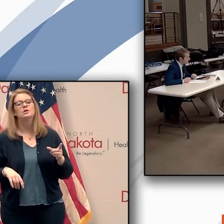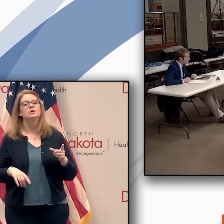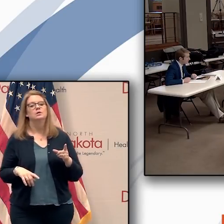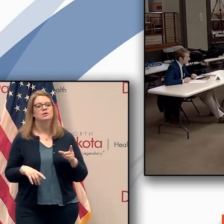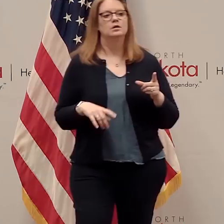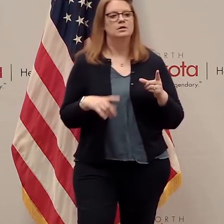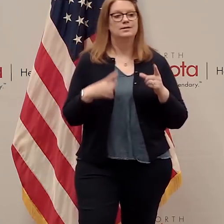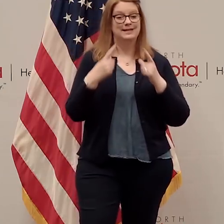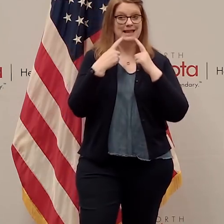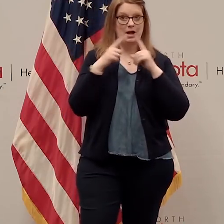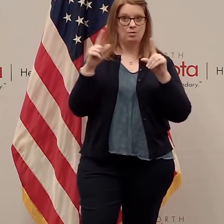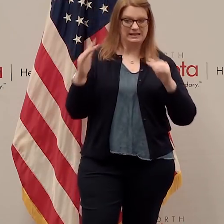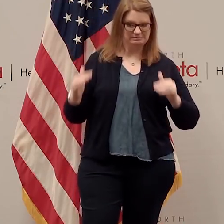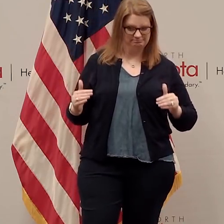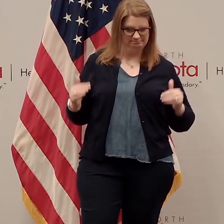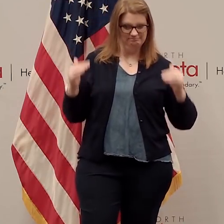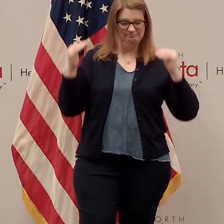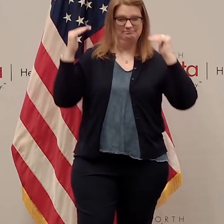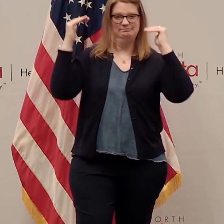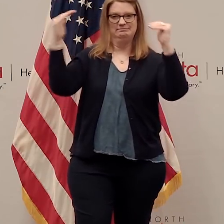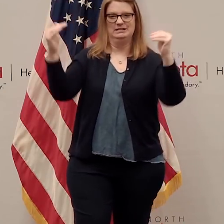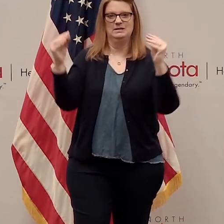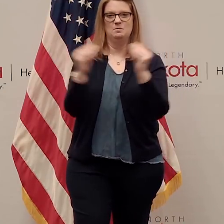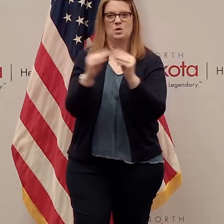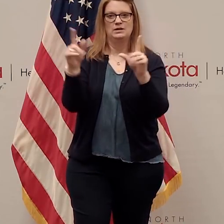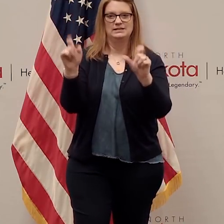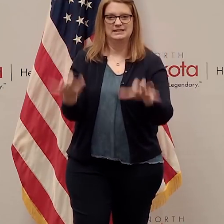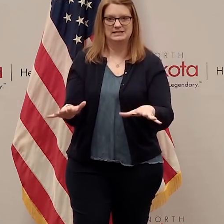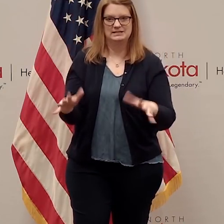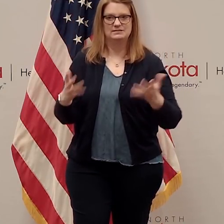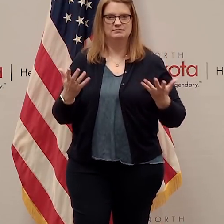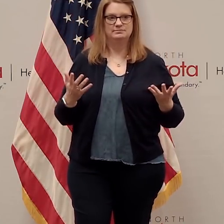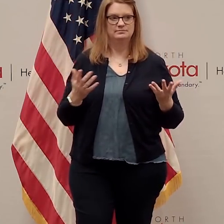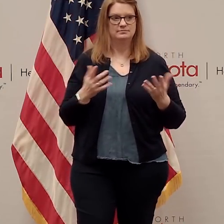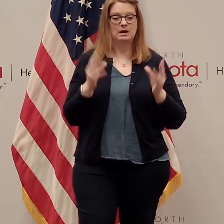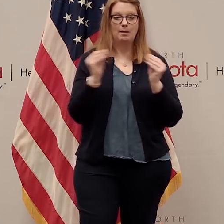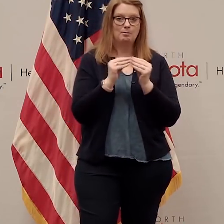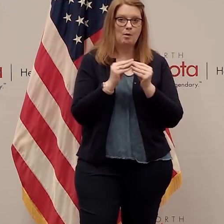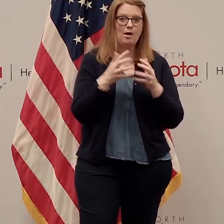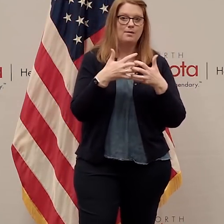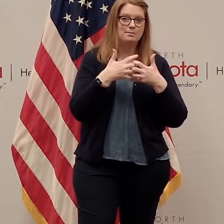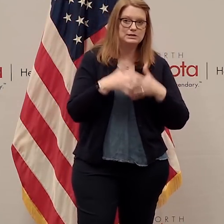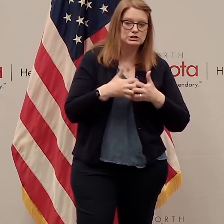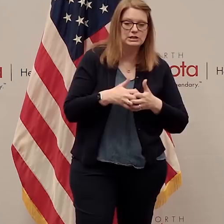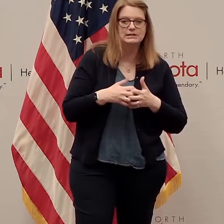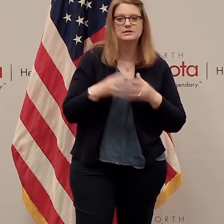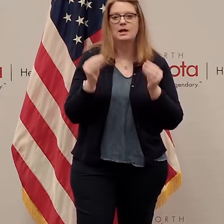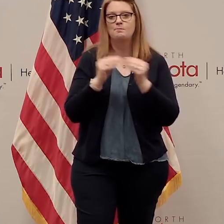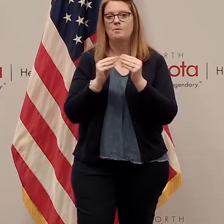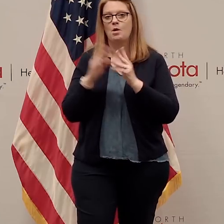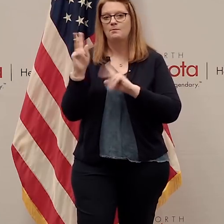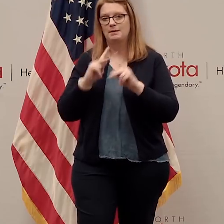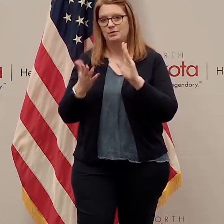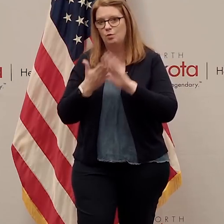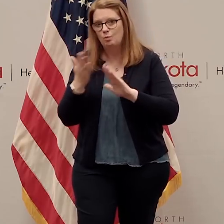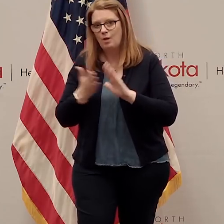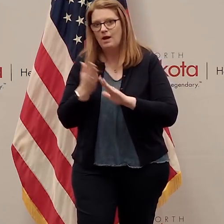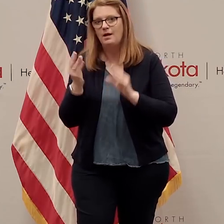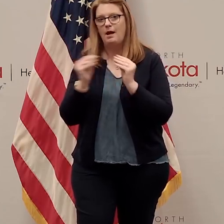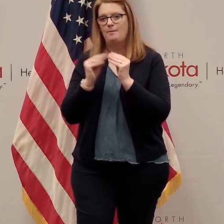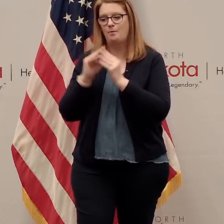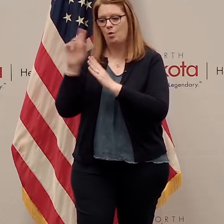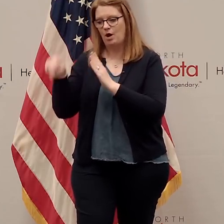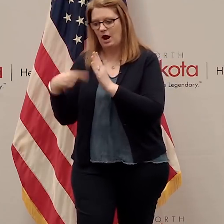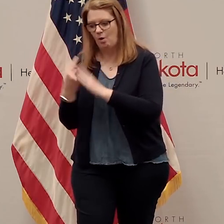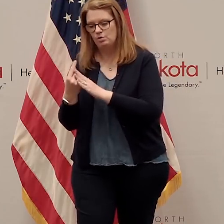accomplish ramping that up is it's pretty simple math, which is we need more machines and we need more people to run them more hours of the day. So it's